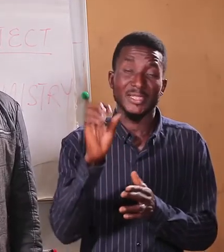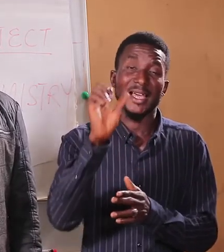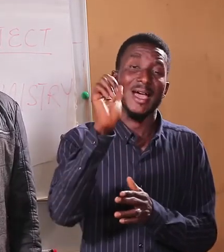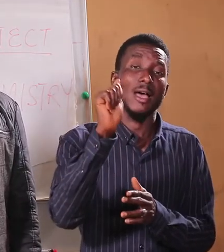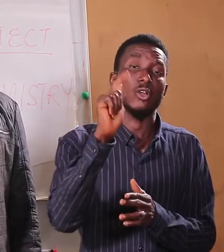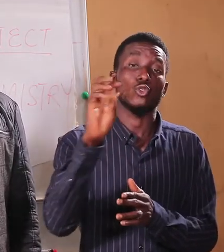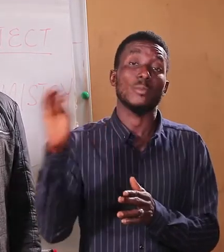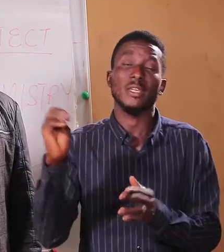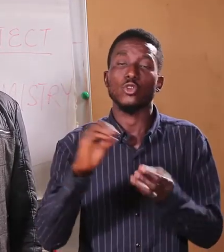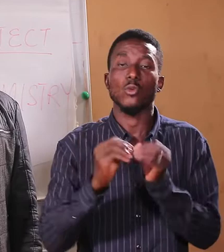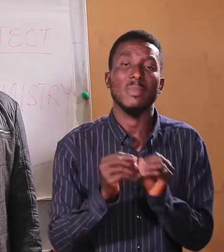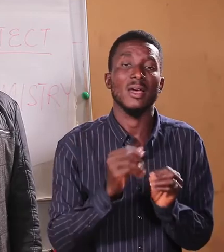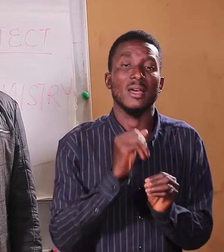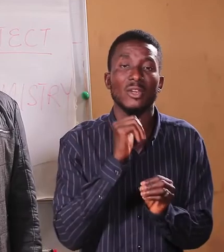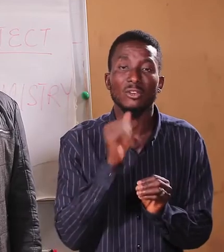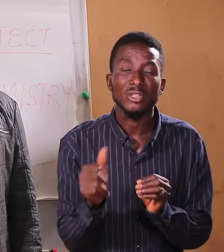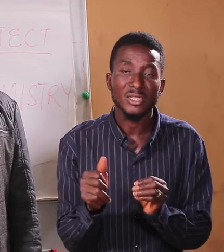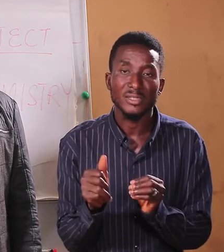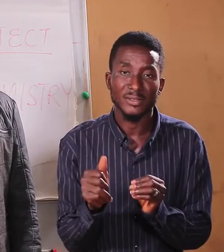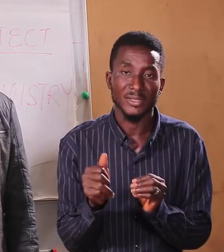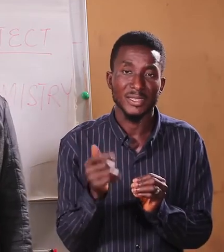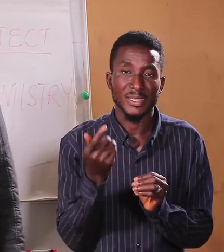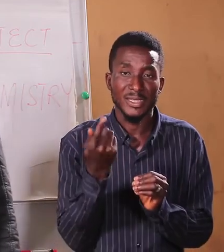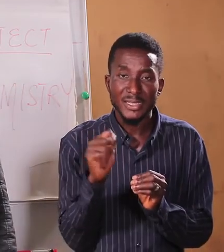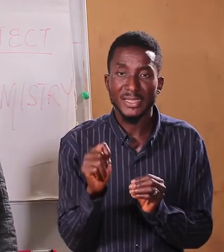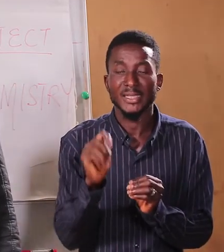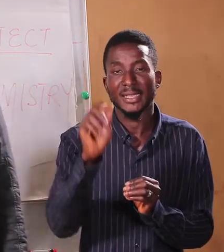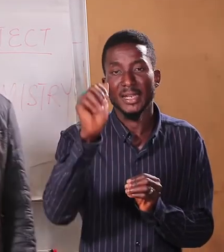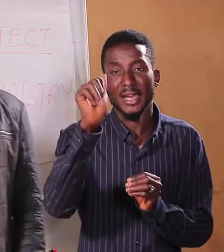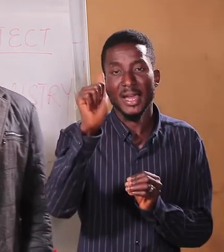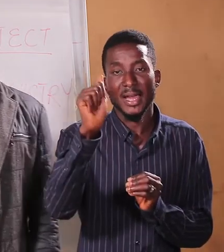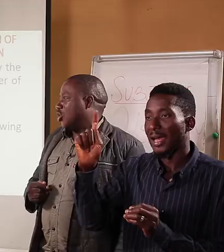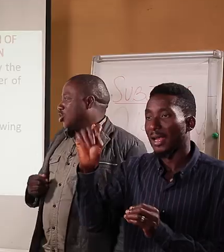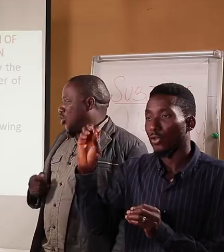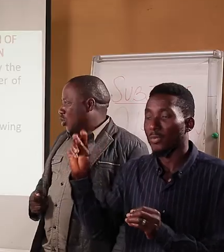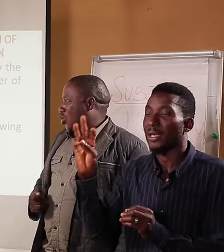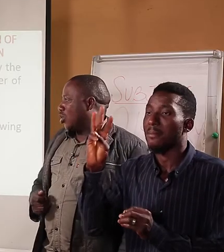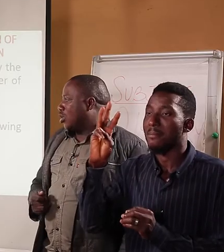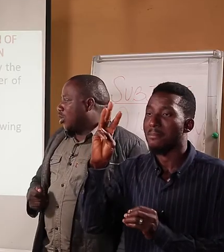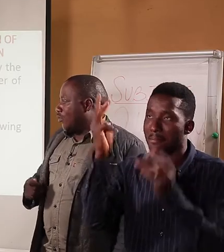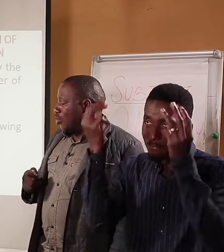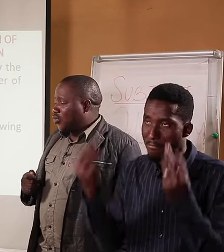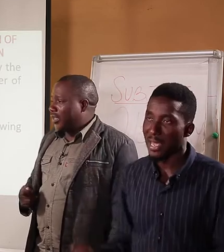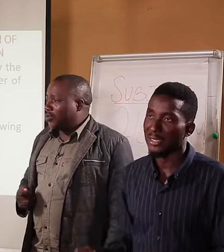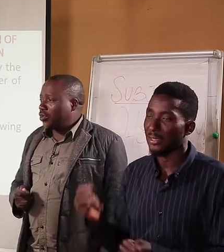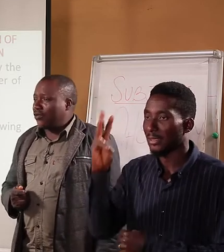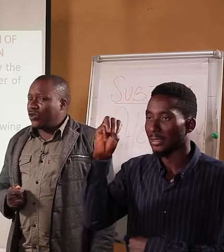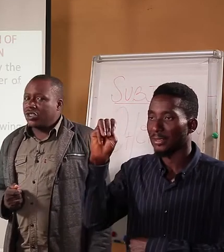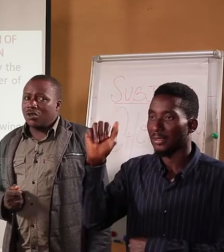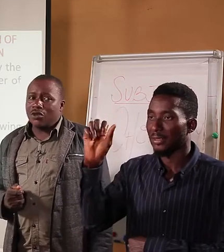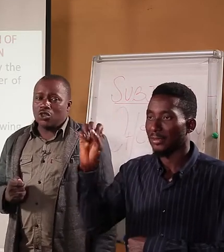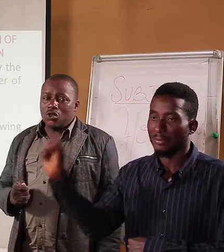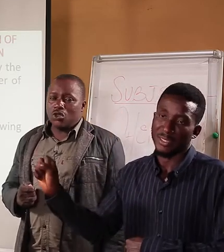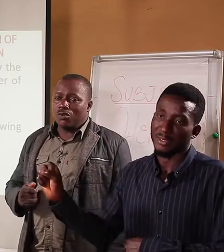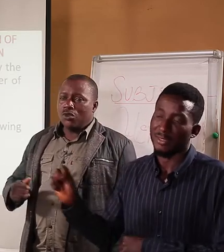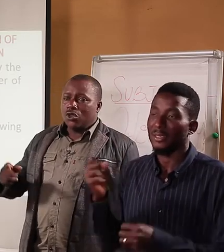the atomic mass. We use the atomic number and not the atomic mass. So, if you are going to write the electronic